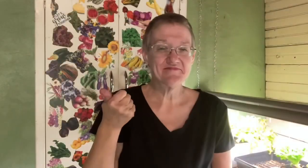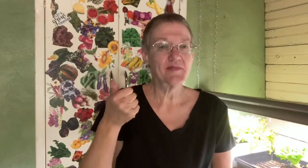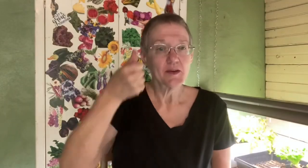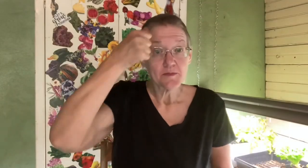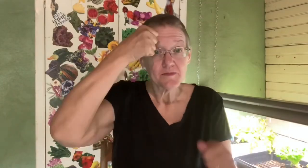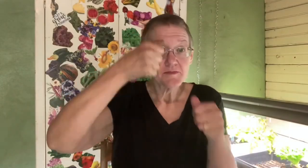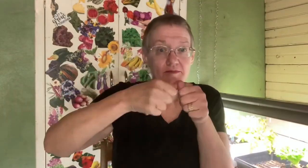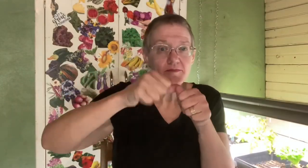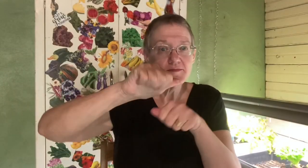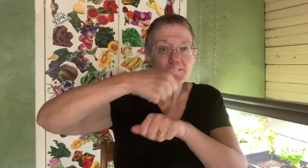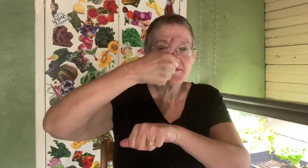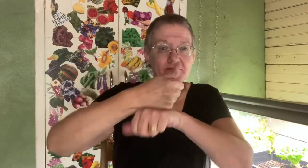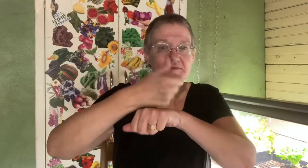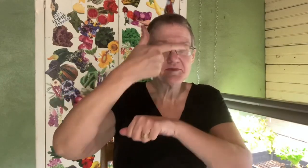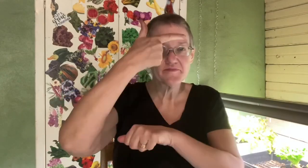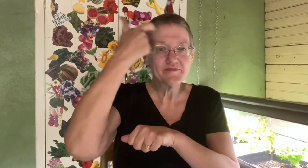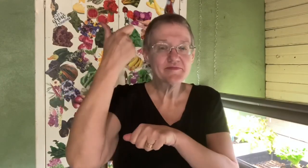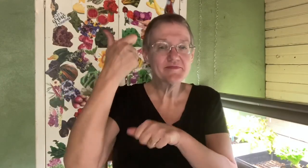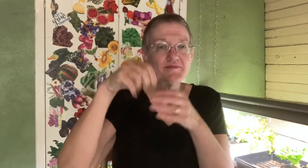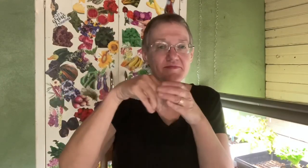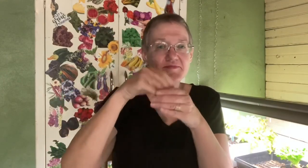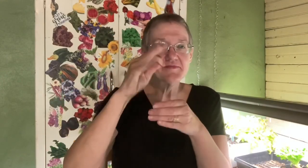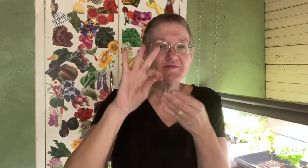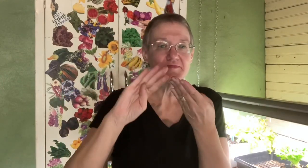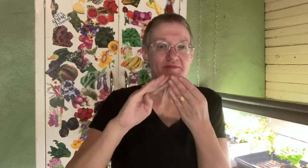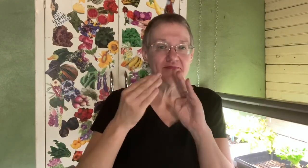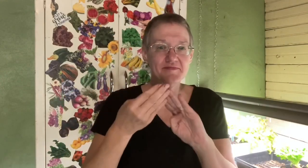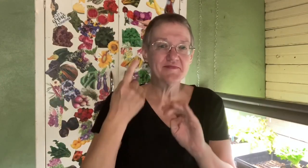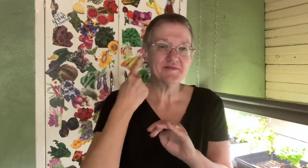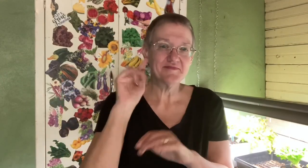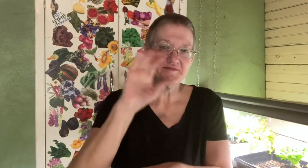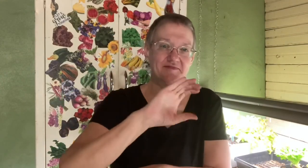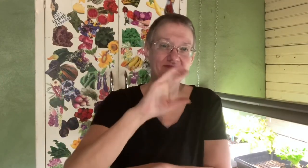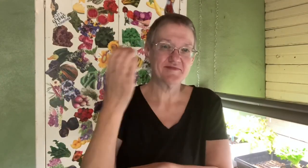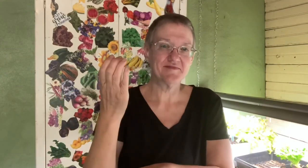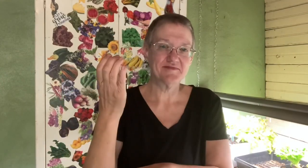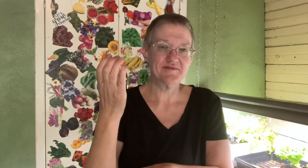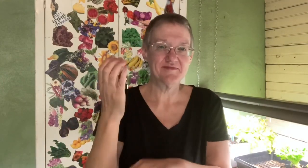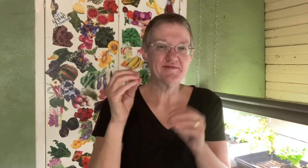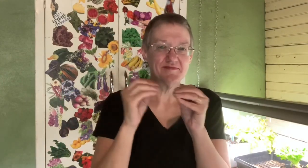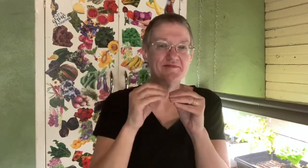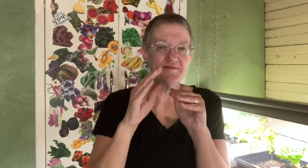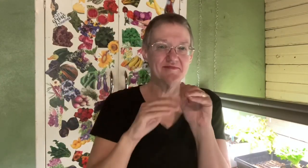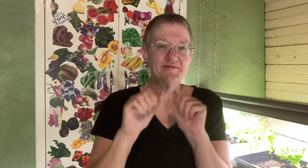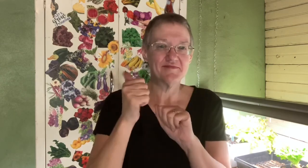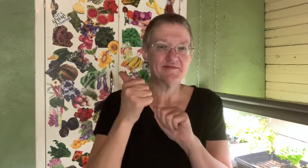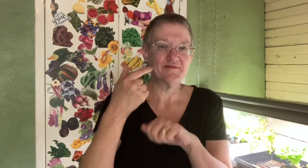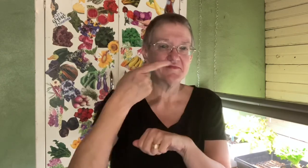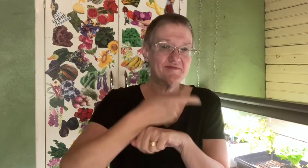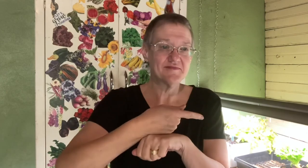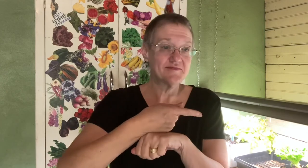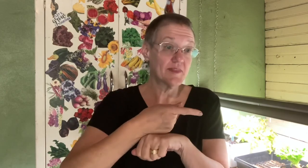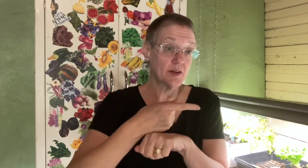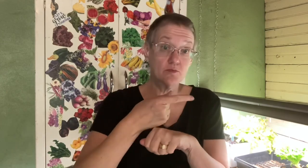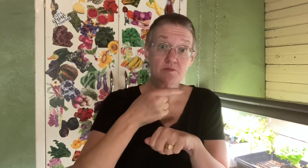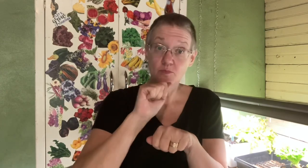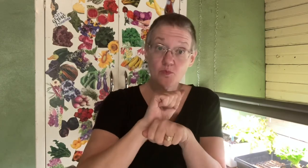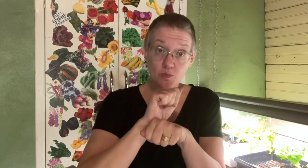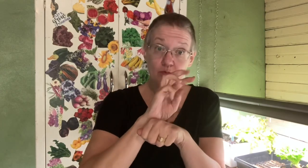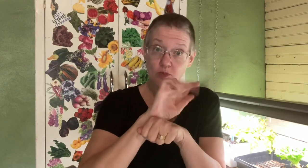Now that's much better. Now remember, I set this up because we went out of town for Christmas and we were gone more than 10 days. And